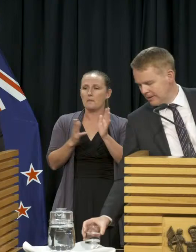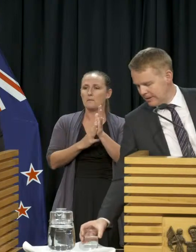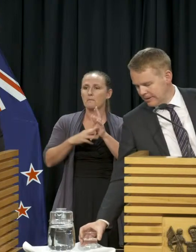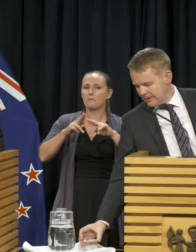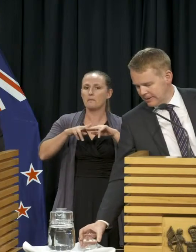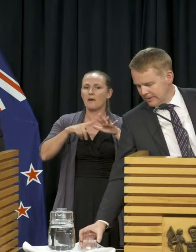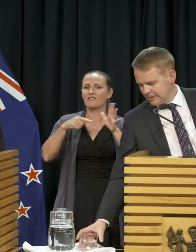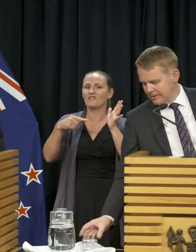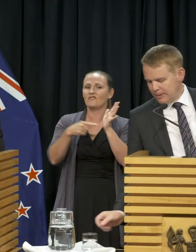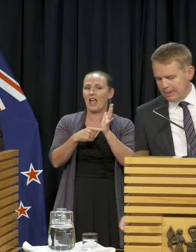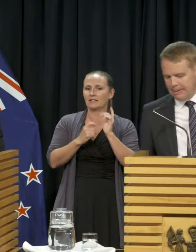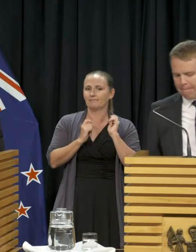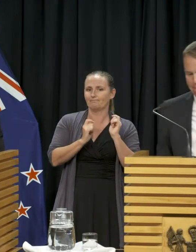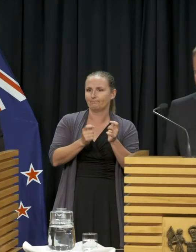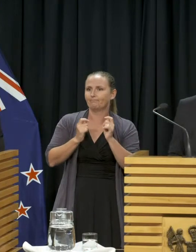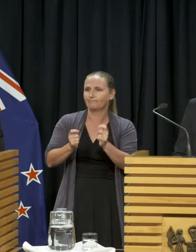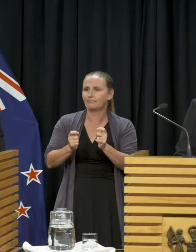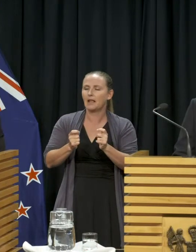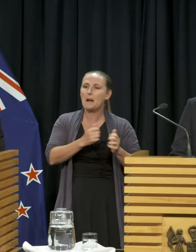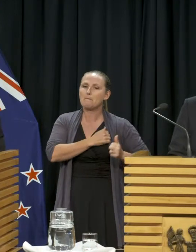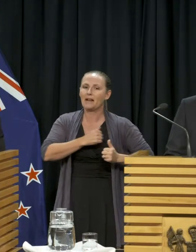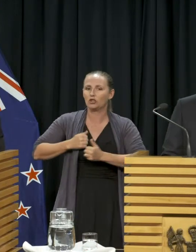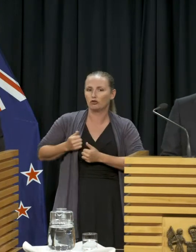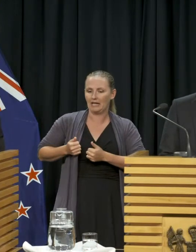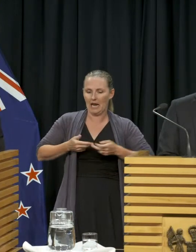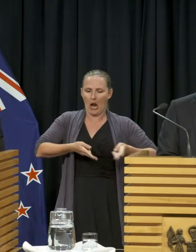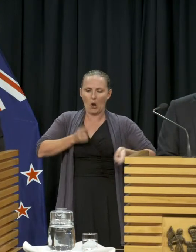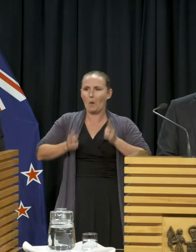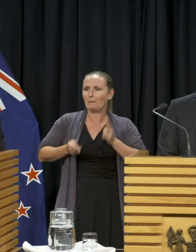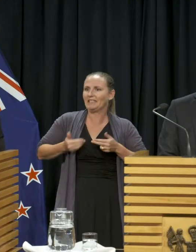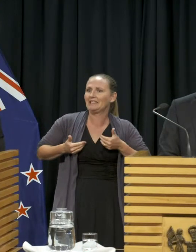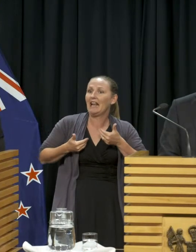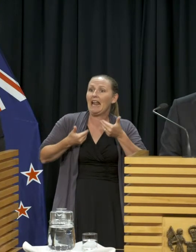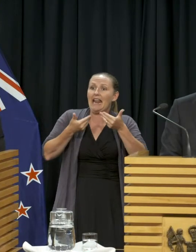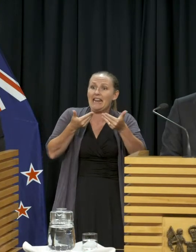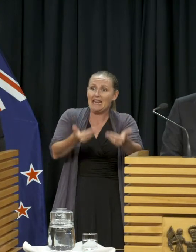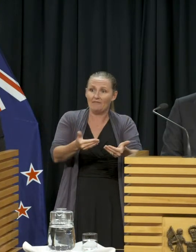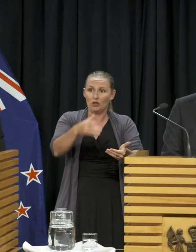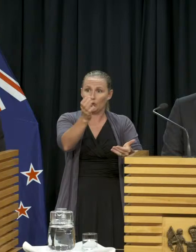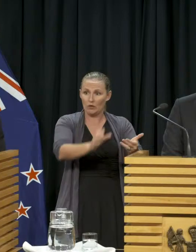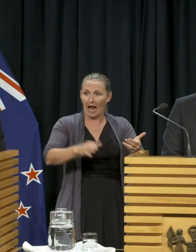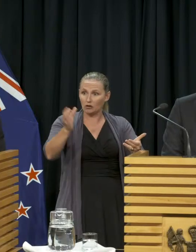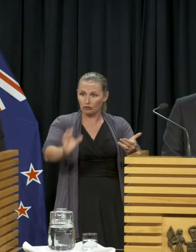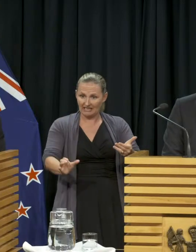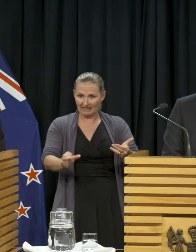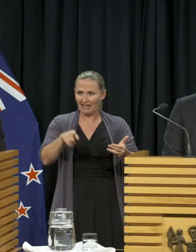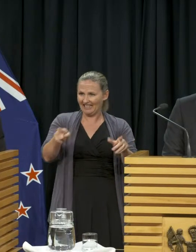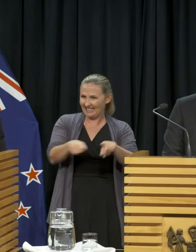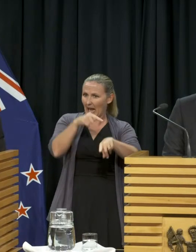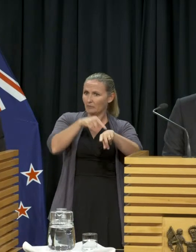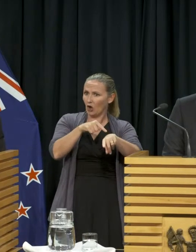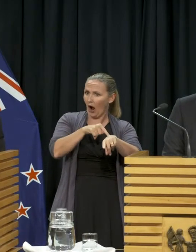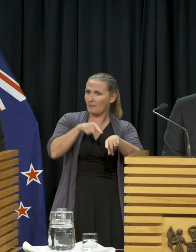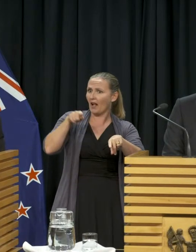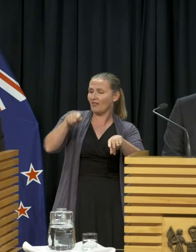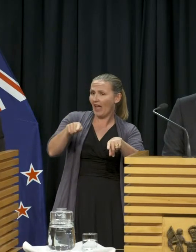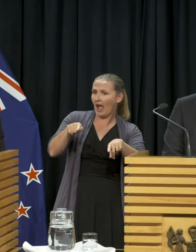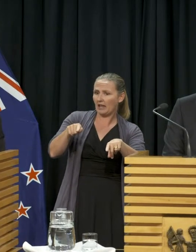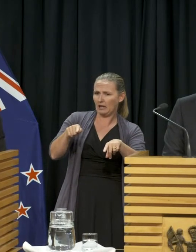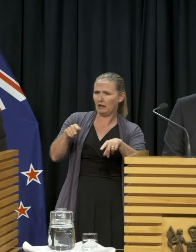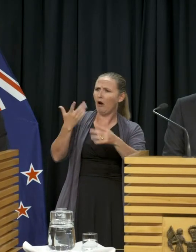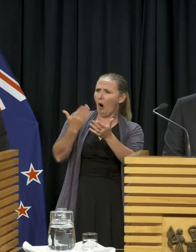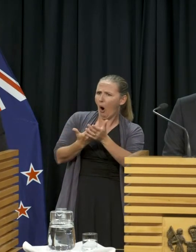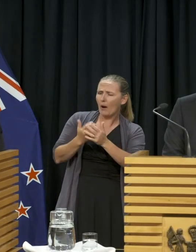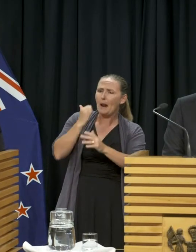and military equipment to countries while they've been on a United Nations blacklist for killing children in the war in Yemen. Does that concern